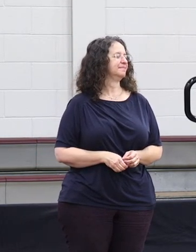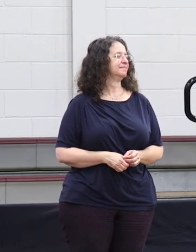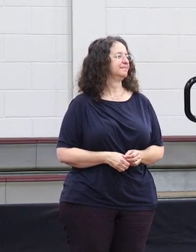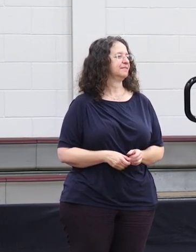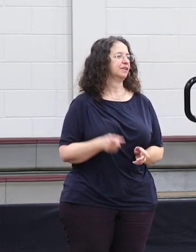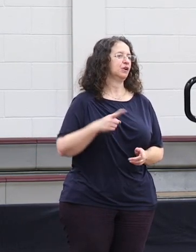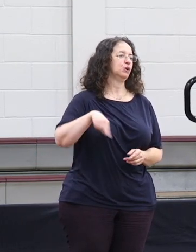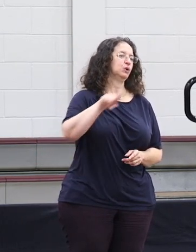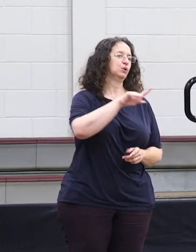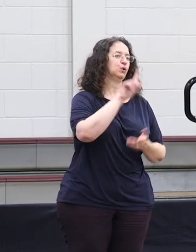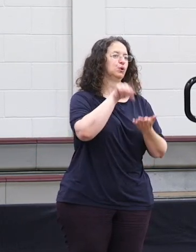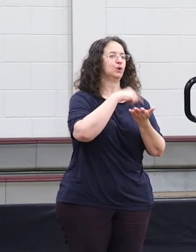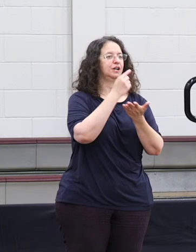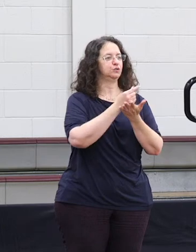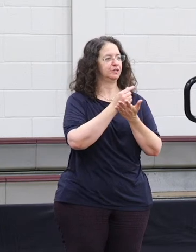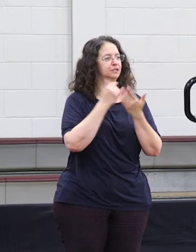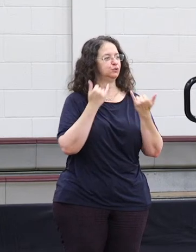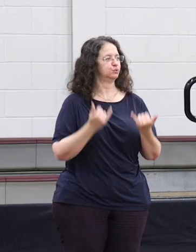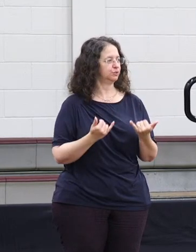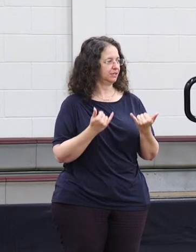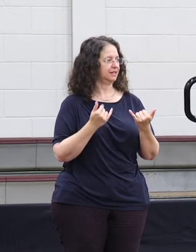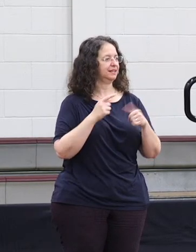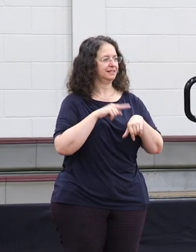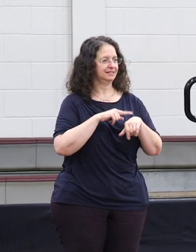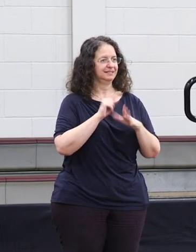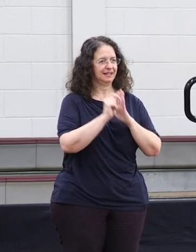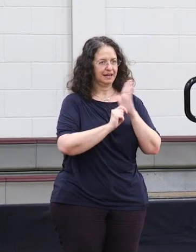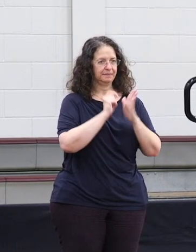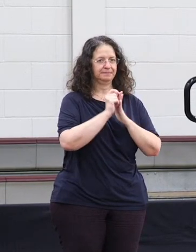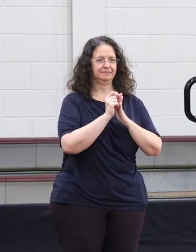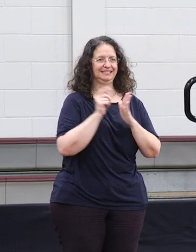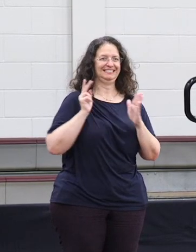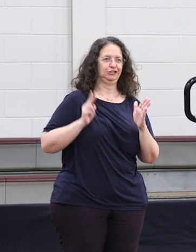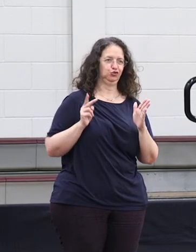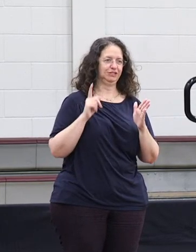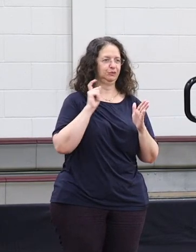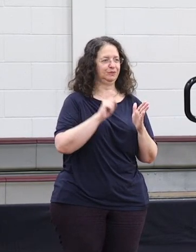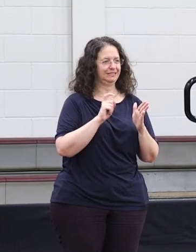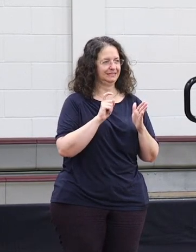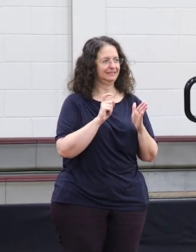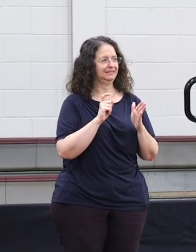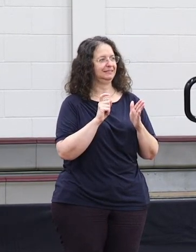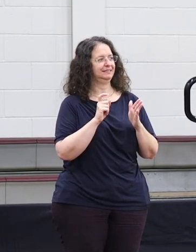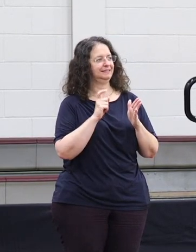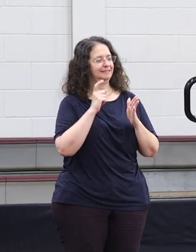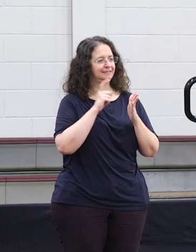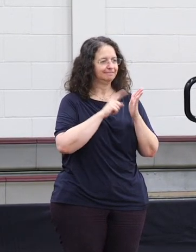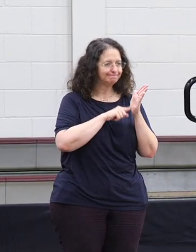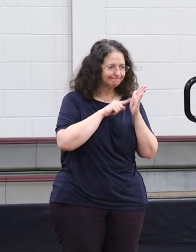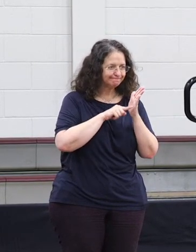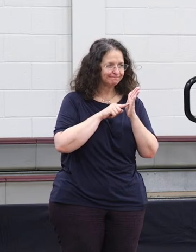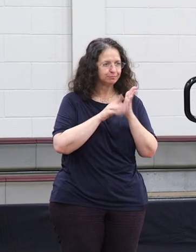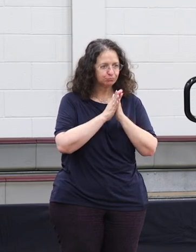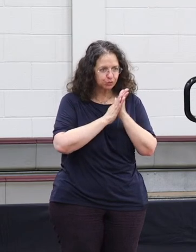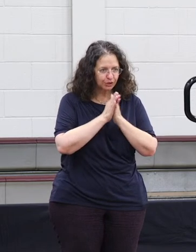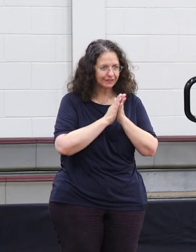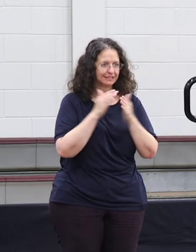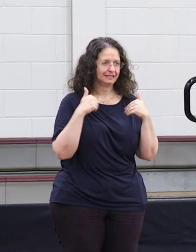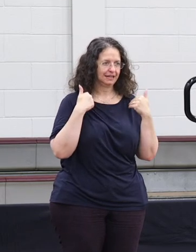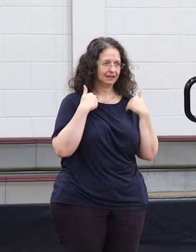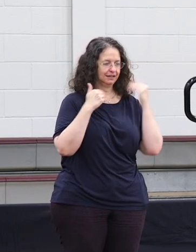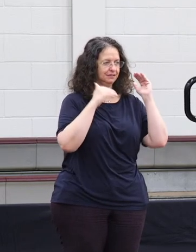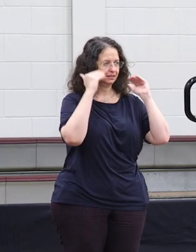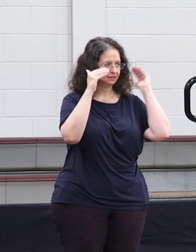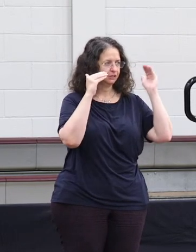You graduate today in a time in history when we need insightful, inquisitive, and motivated young adults